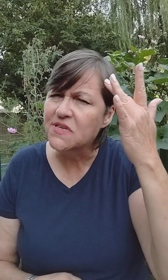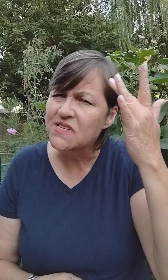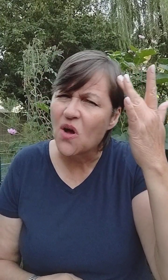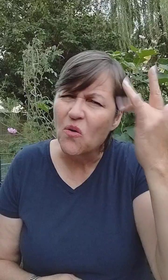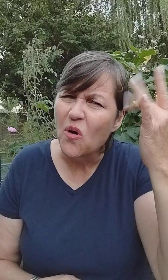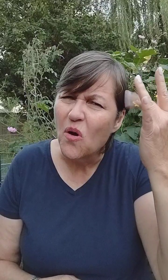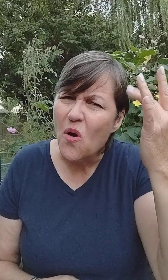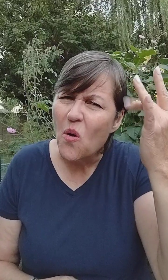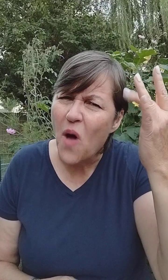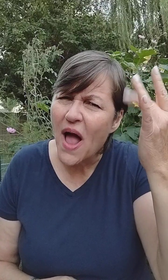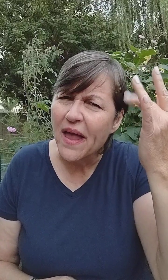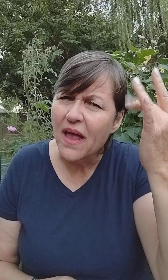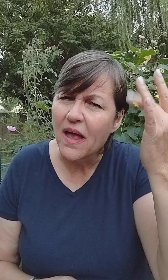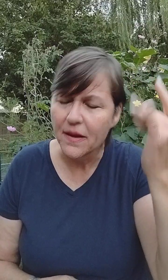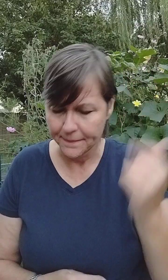go, why?